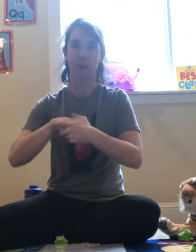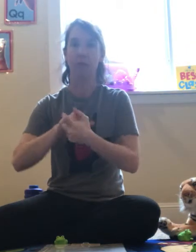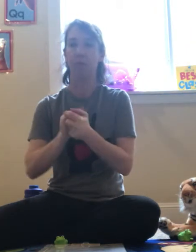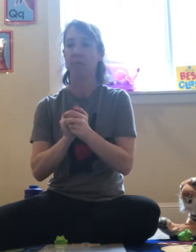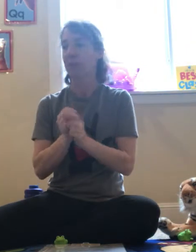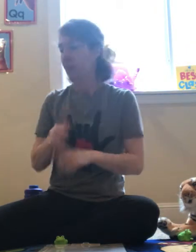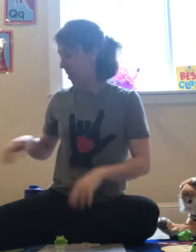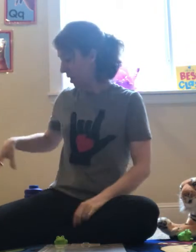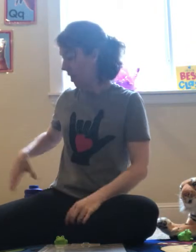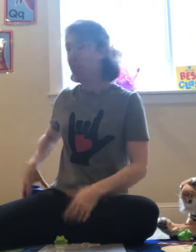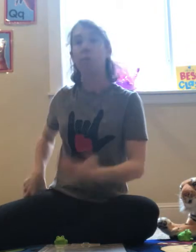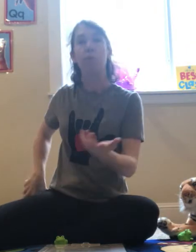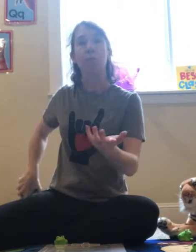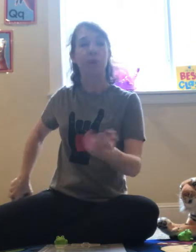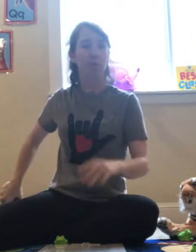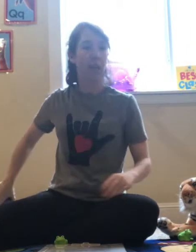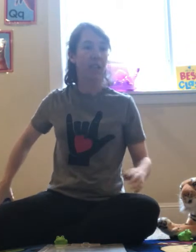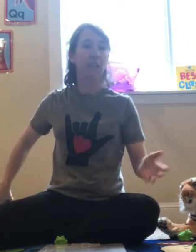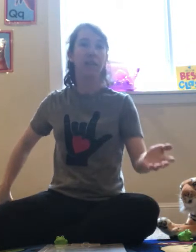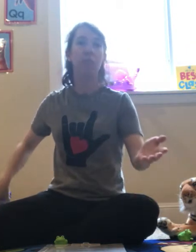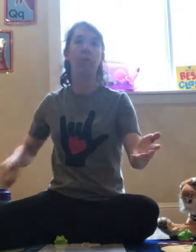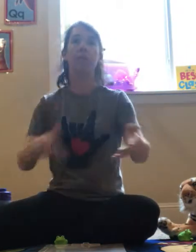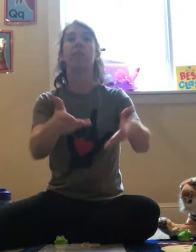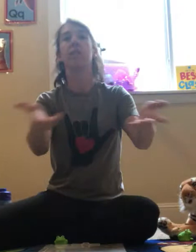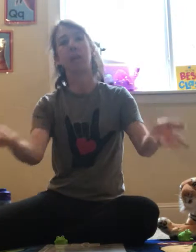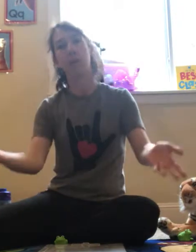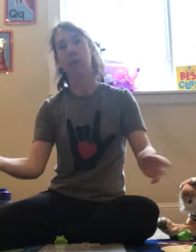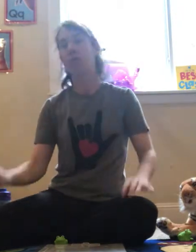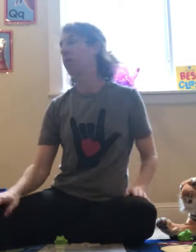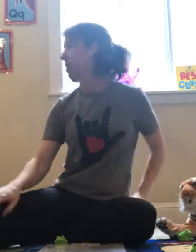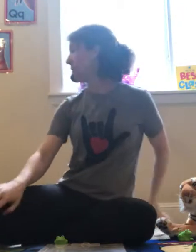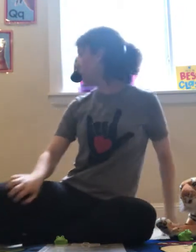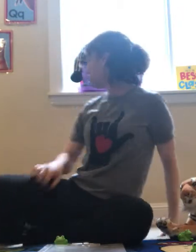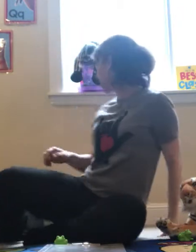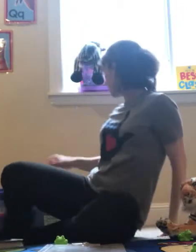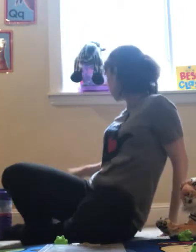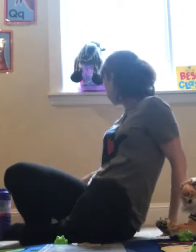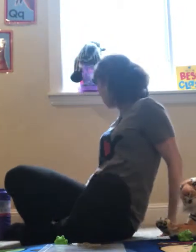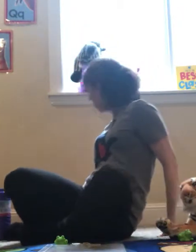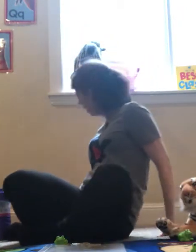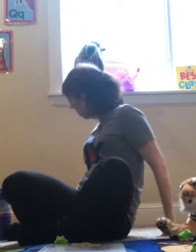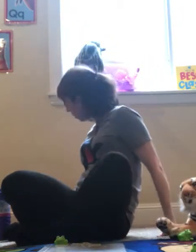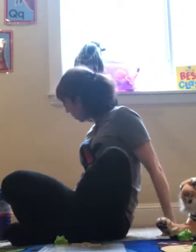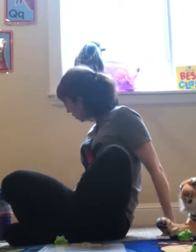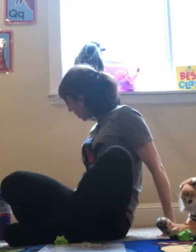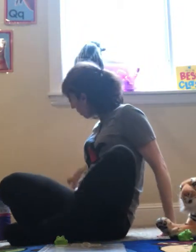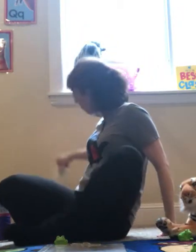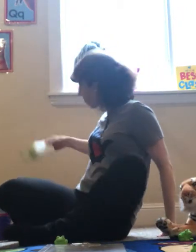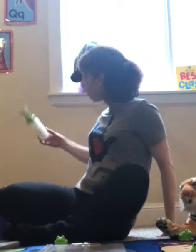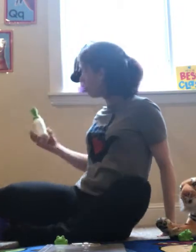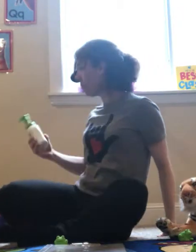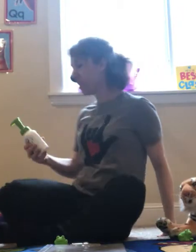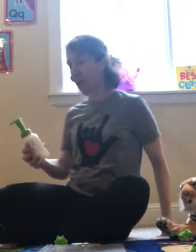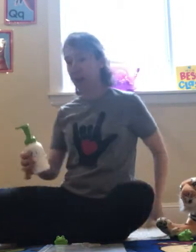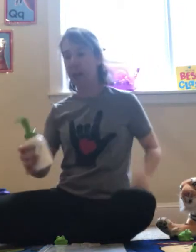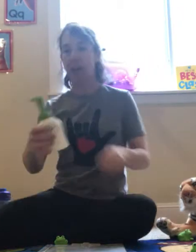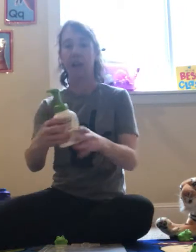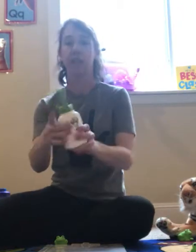go. And then we move on to an activity where they can pick their own little stuffed animals. They can do their hand washing. And